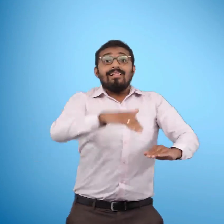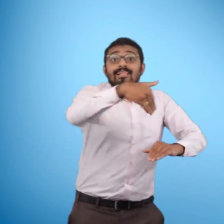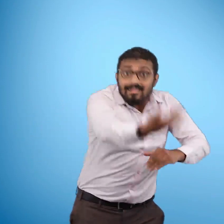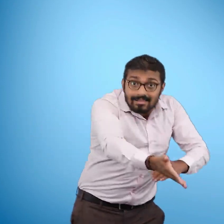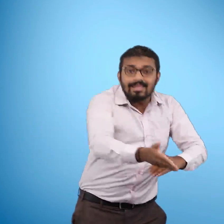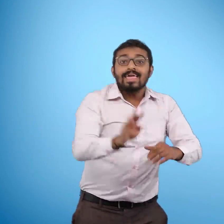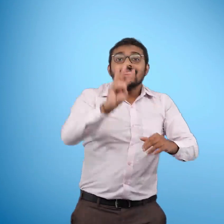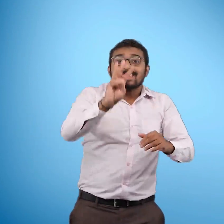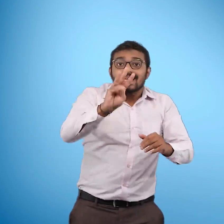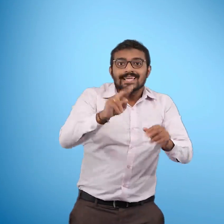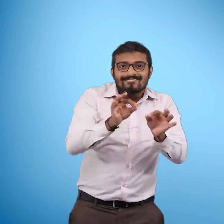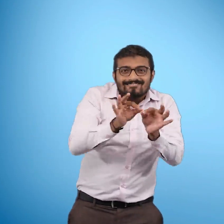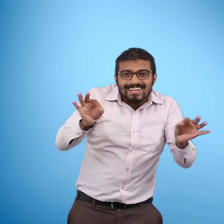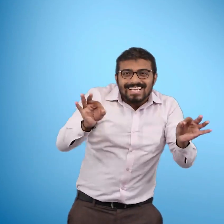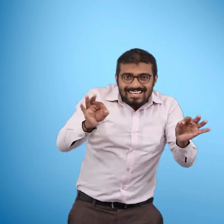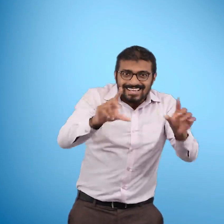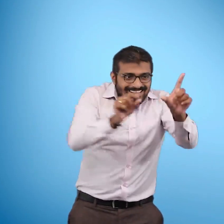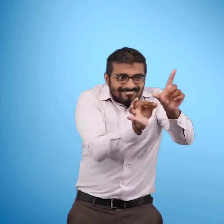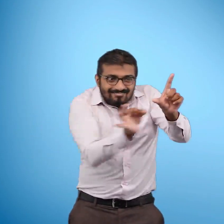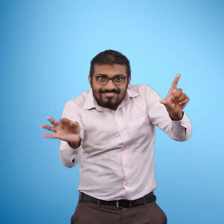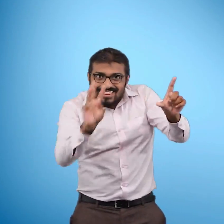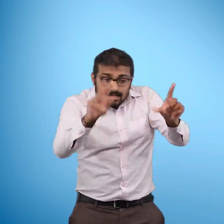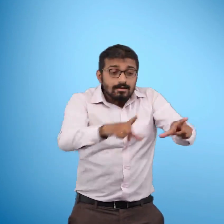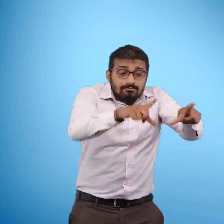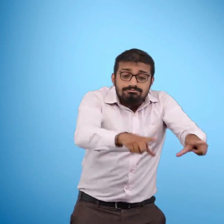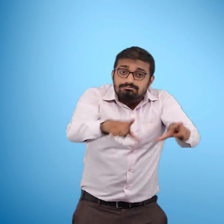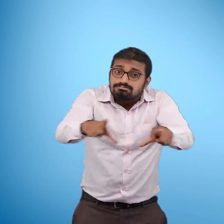The second row with 3 feet tiles,